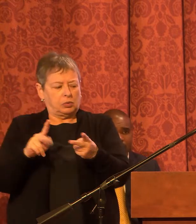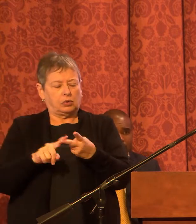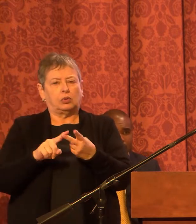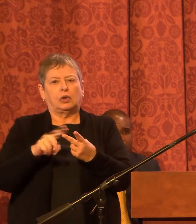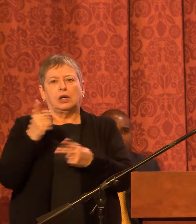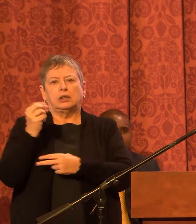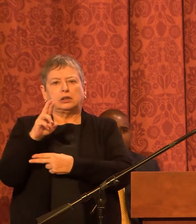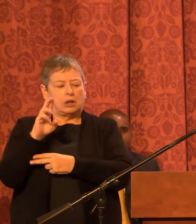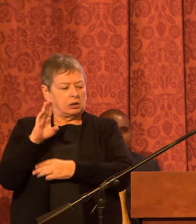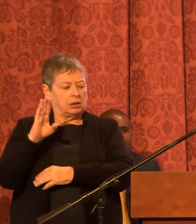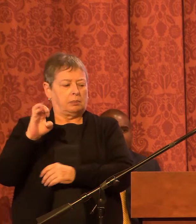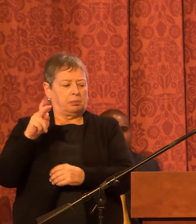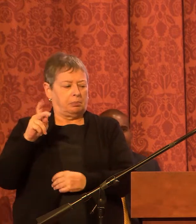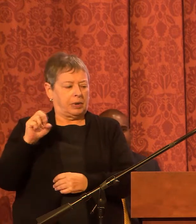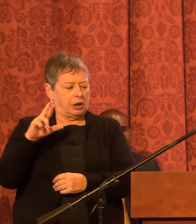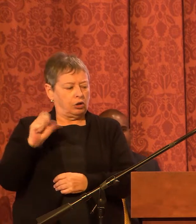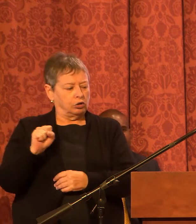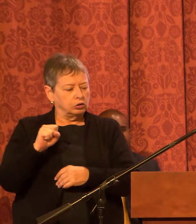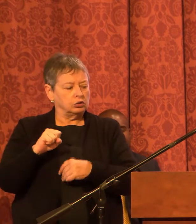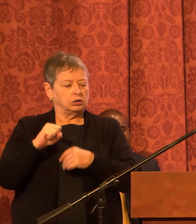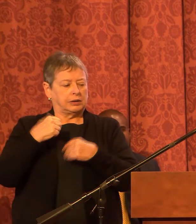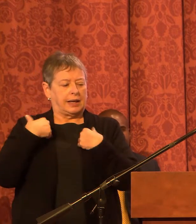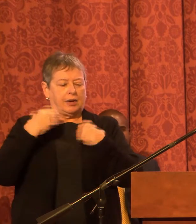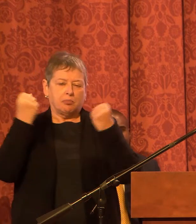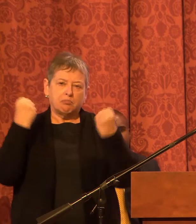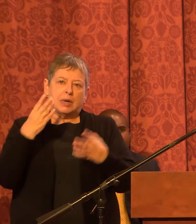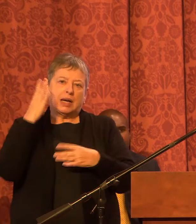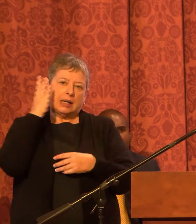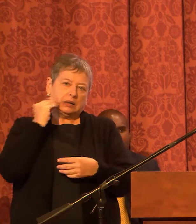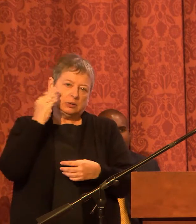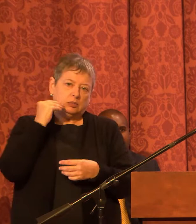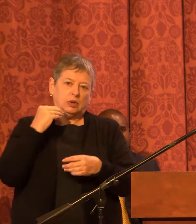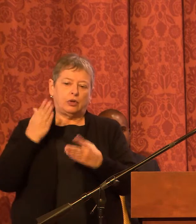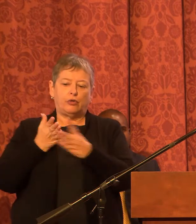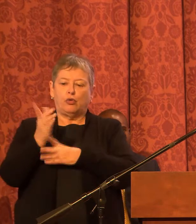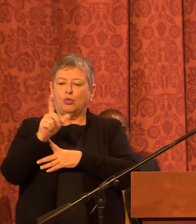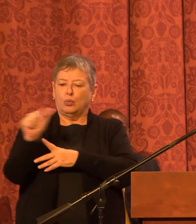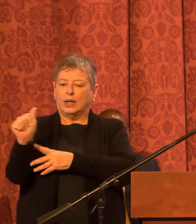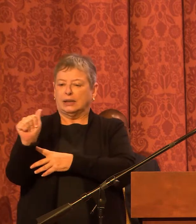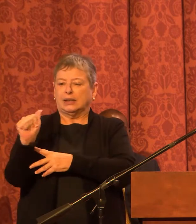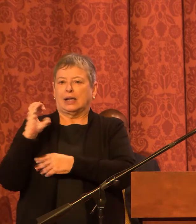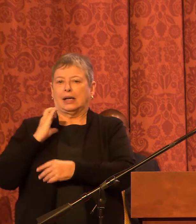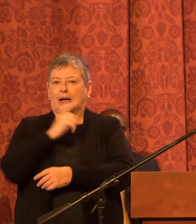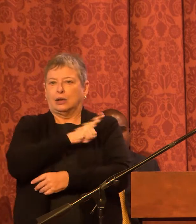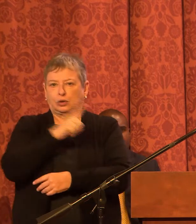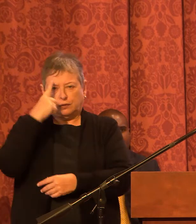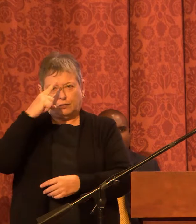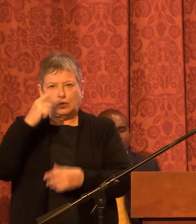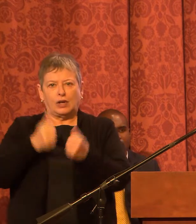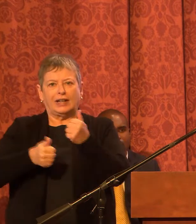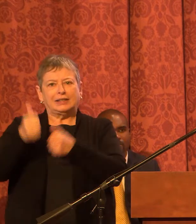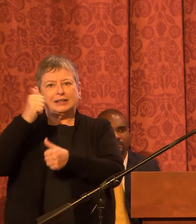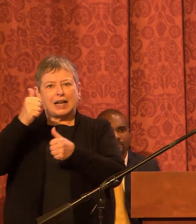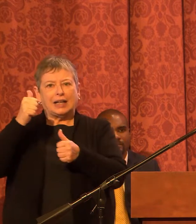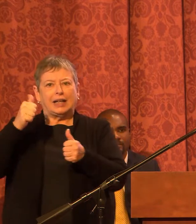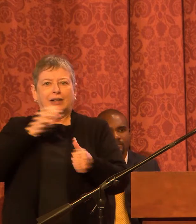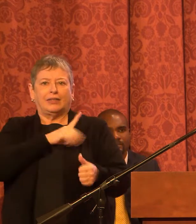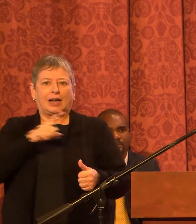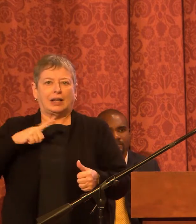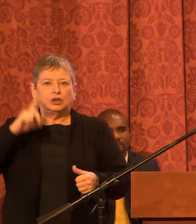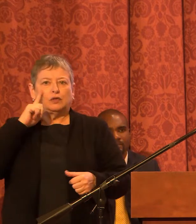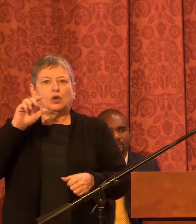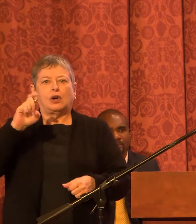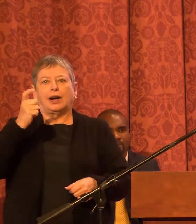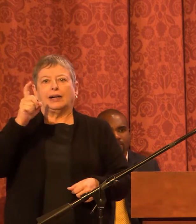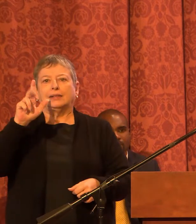Dr. Beckers has had many years of experience through the Louisiana Council for Exceptional Children Executive Council at the state